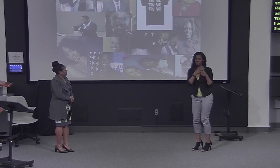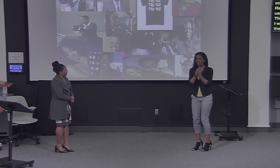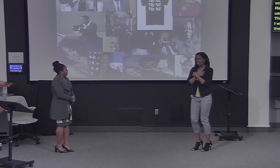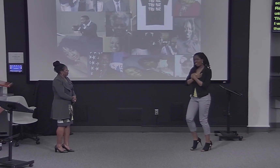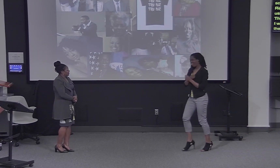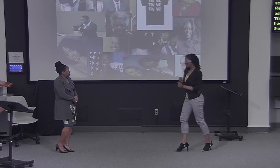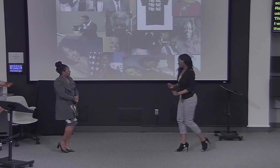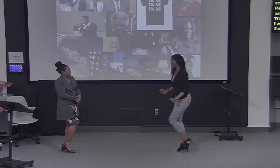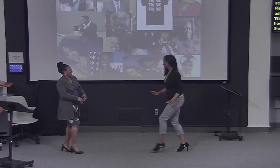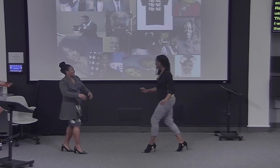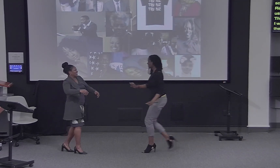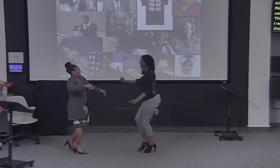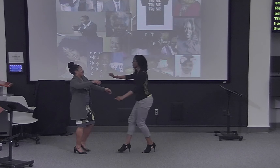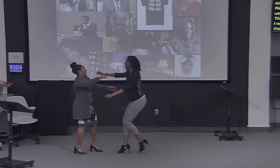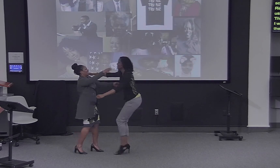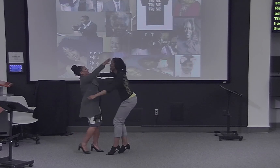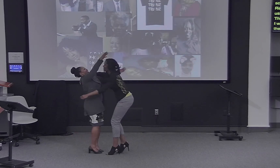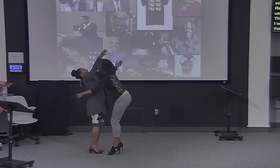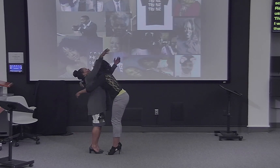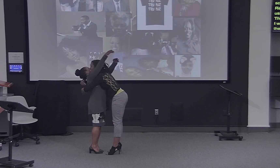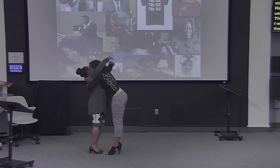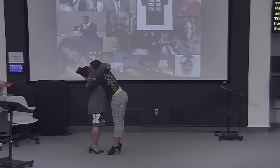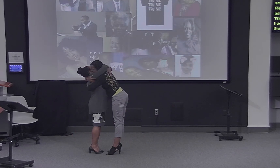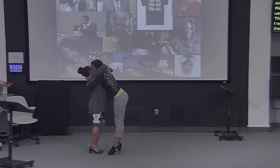I am taller now. You have beautiful shoes.